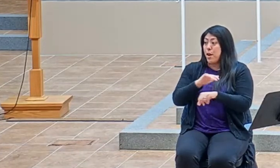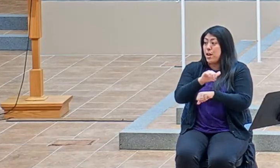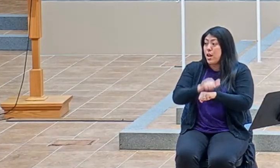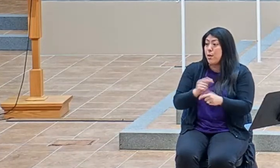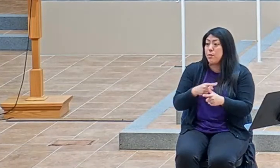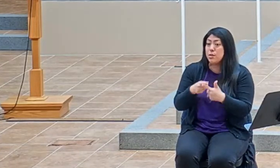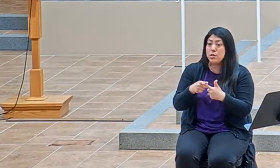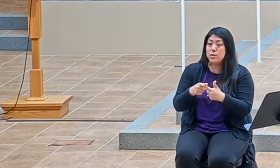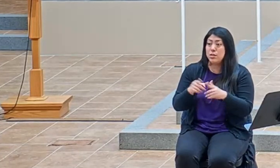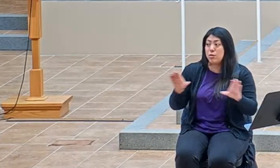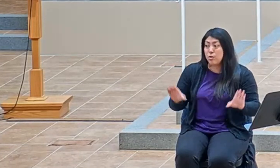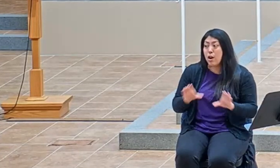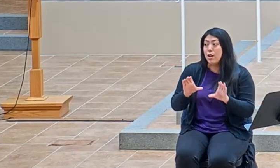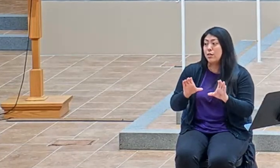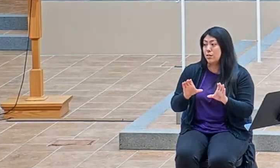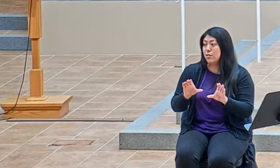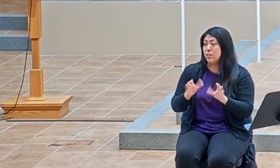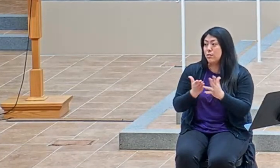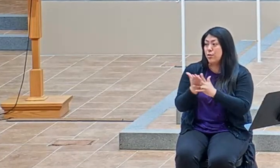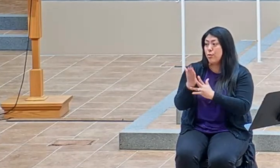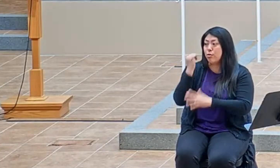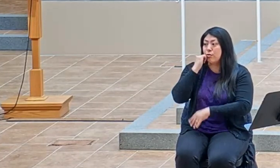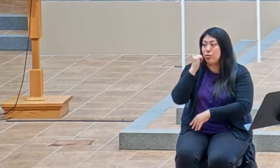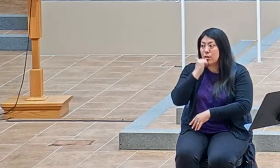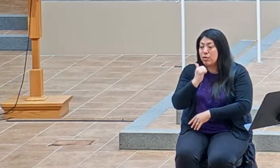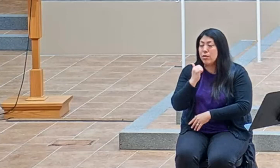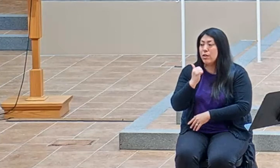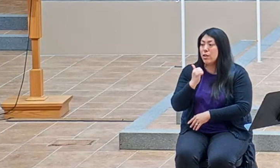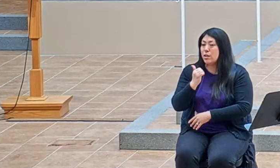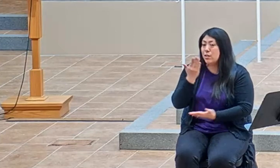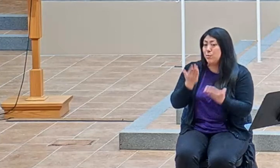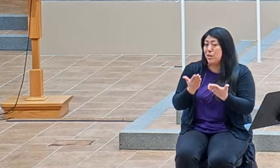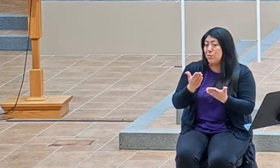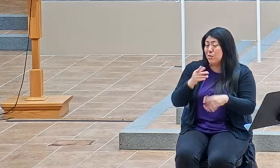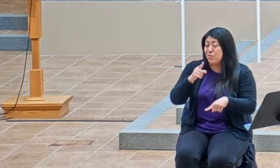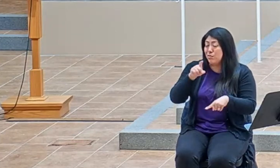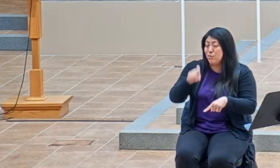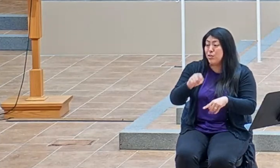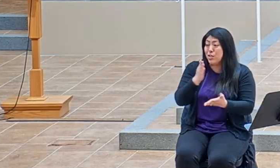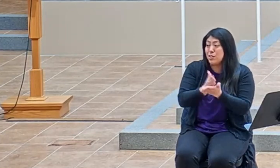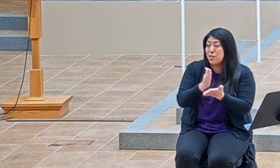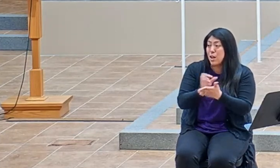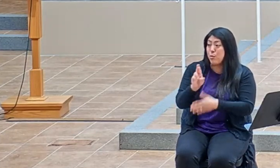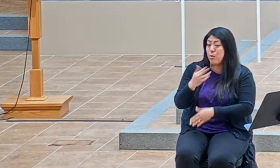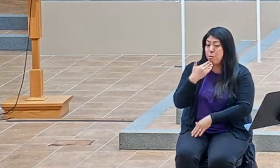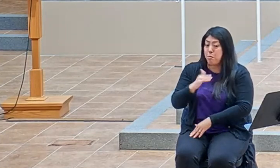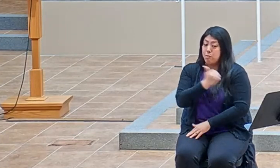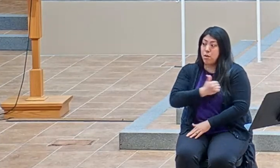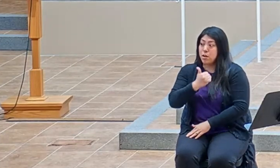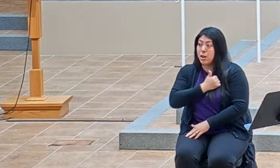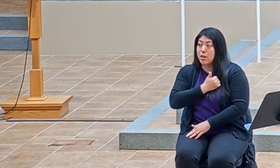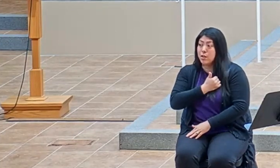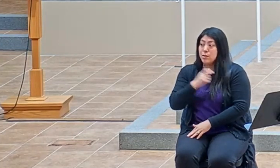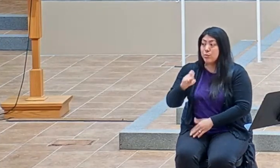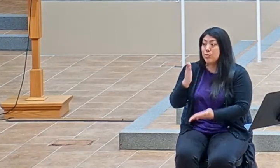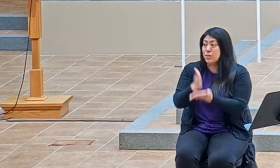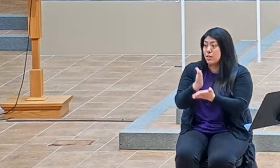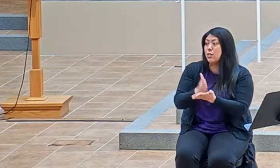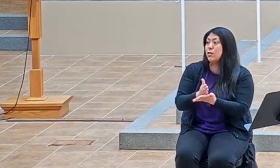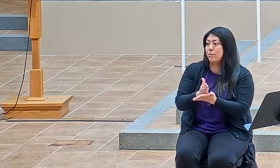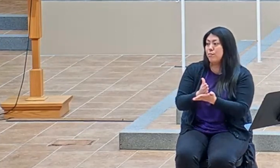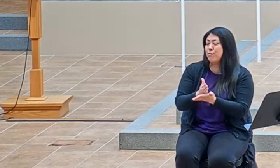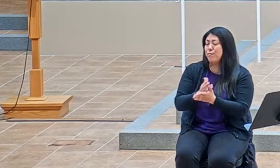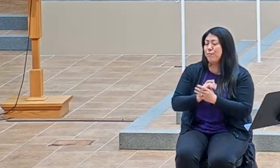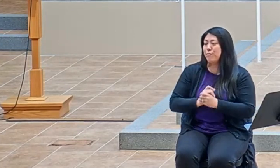or actions that we do throughout our days that maybe we shouldn't, or maybe attitudes we have in